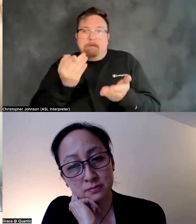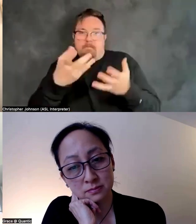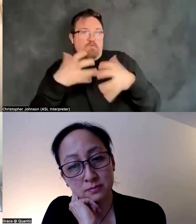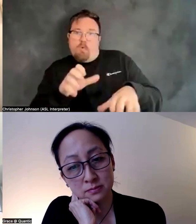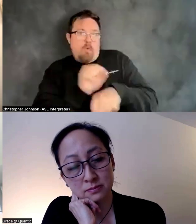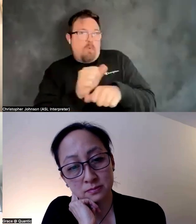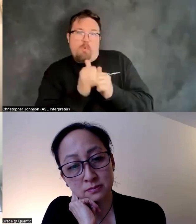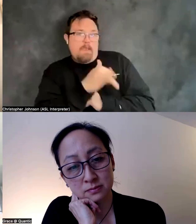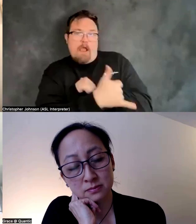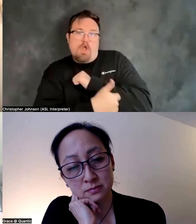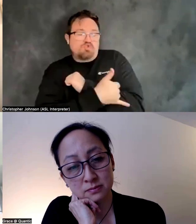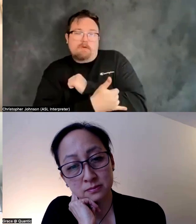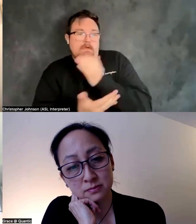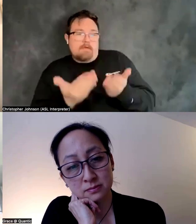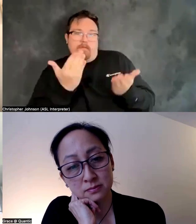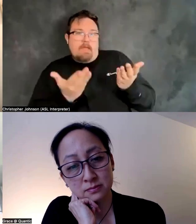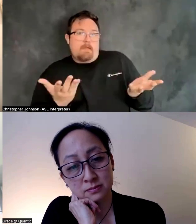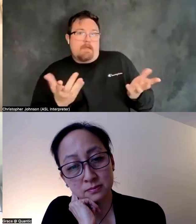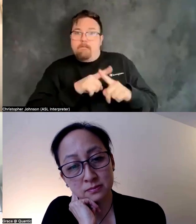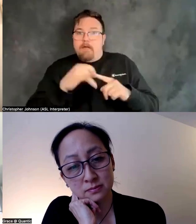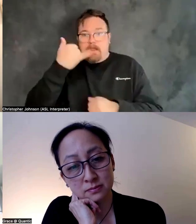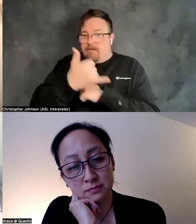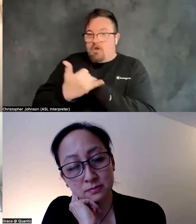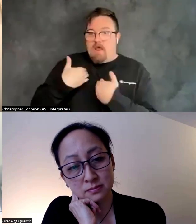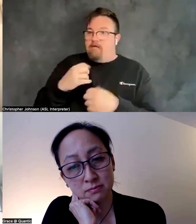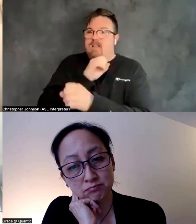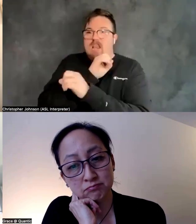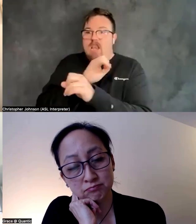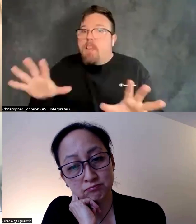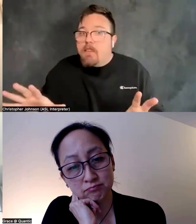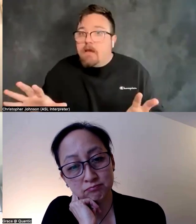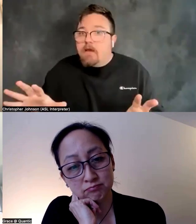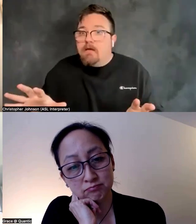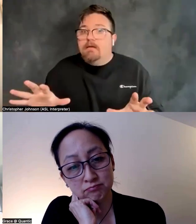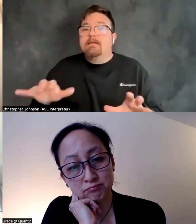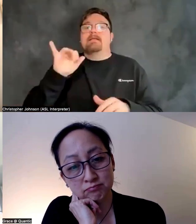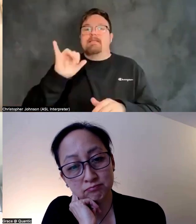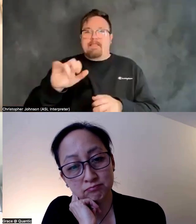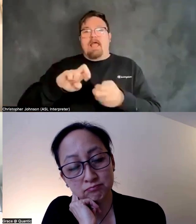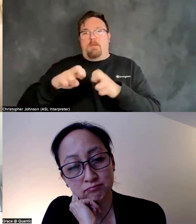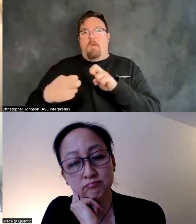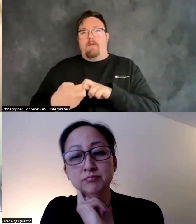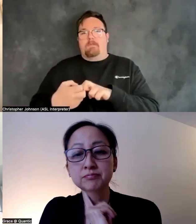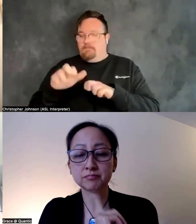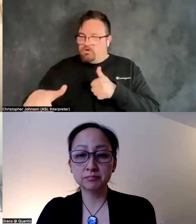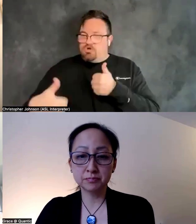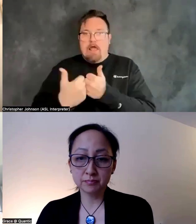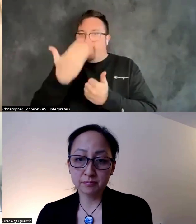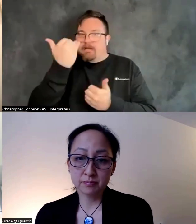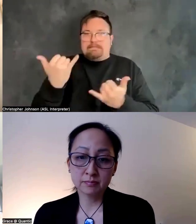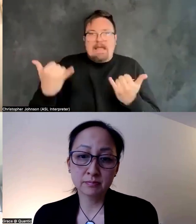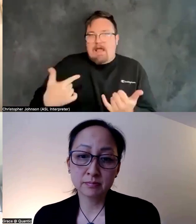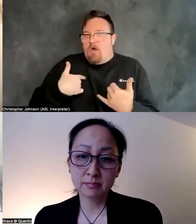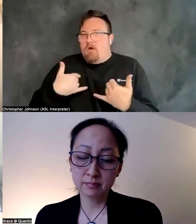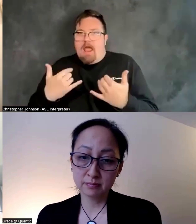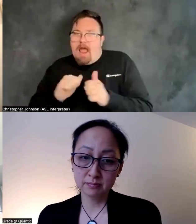or you want to deal with them or not. But if a country does not even have regulations around blockchain, that becomes a real challenge. You don't even know how do you navigate